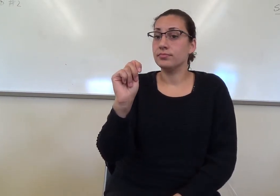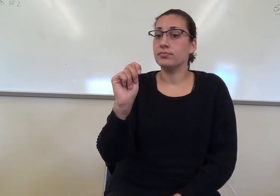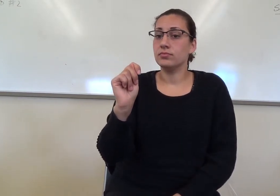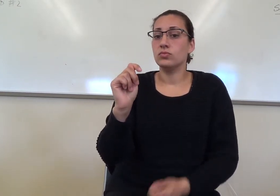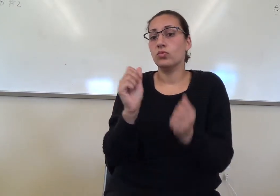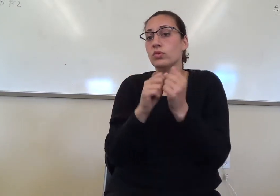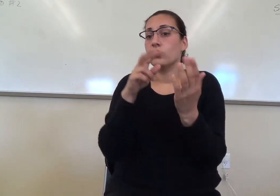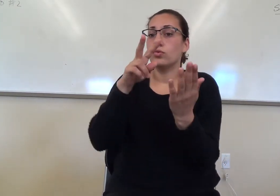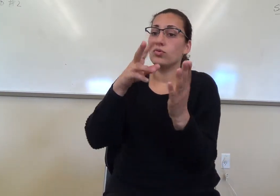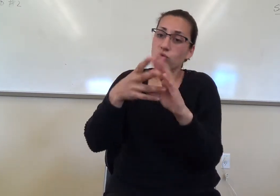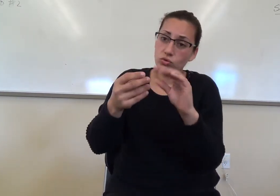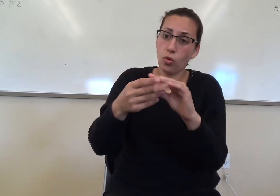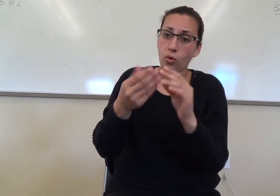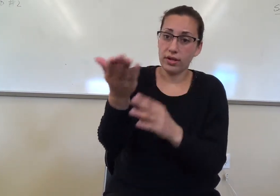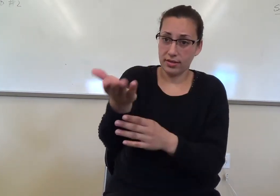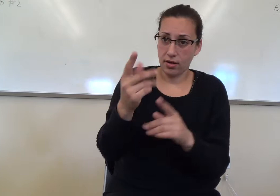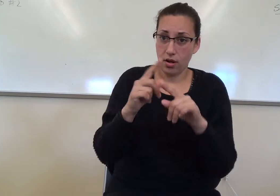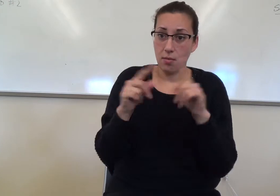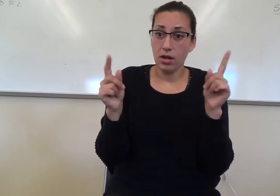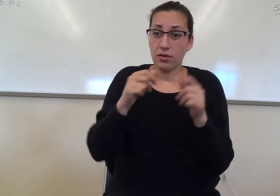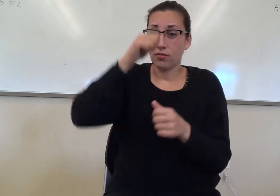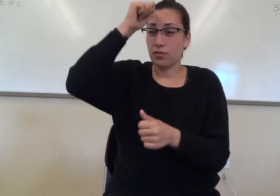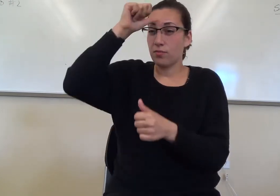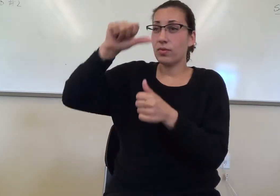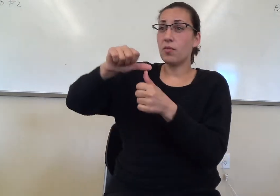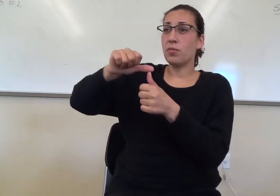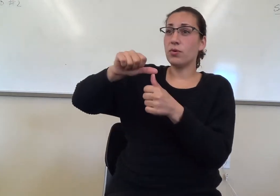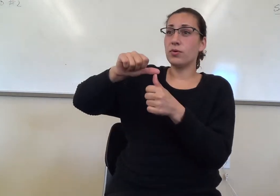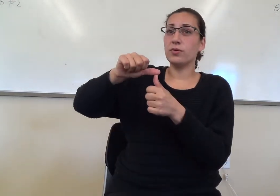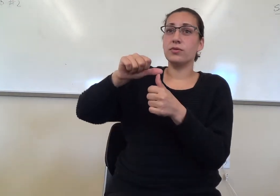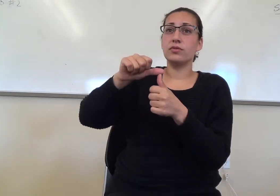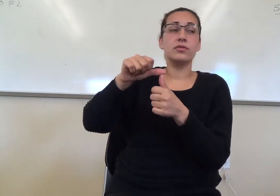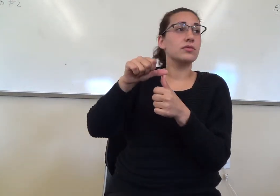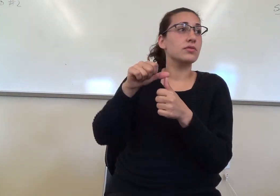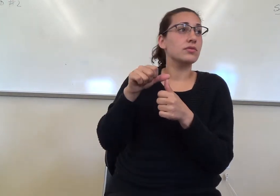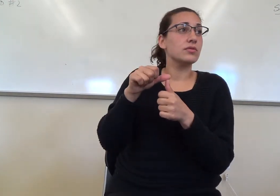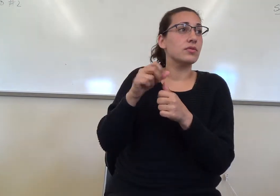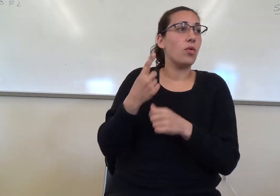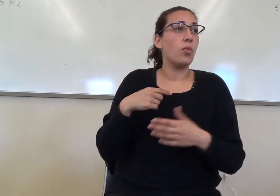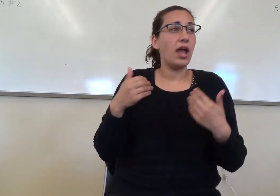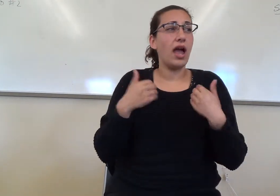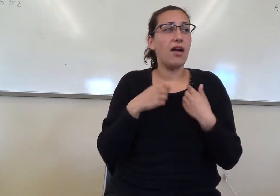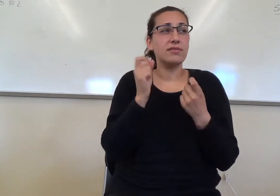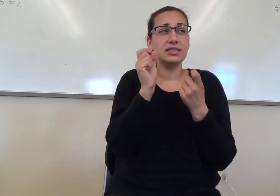readings, but remember that we have a specific,